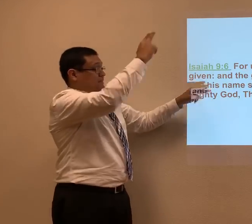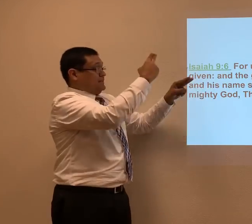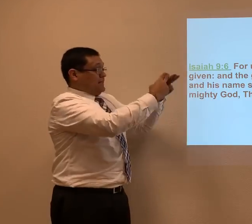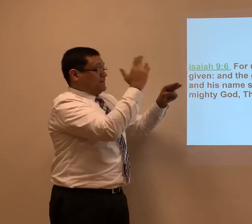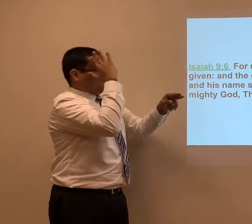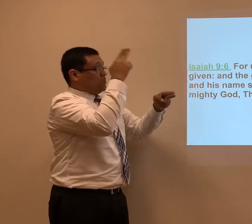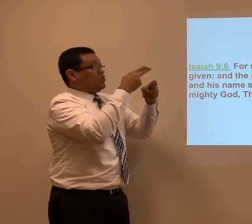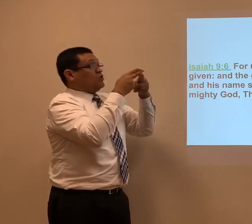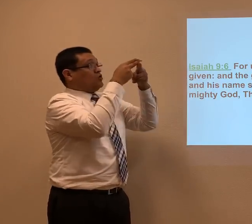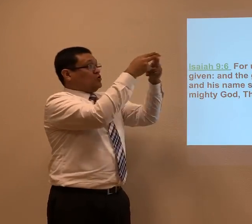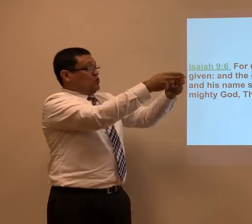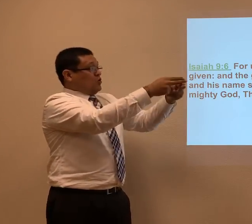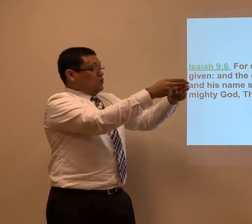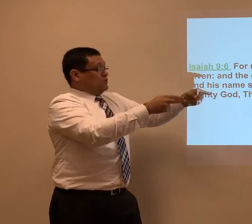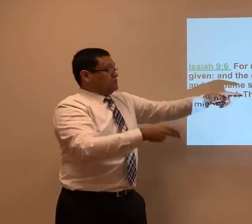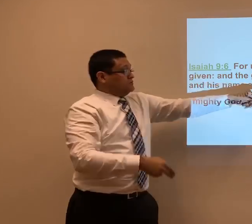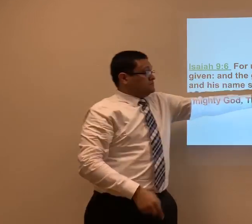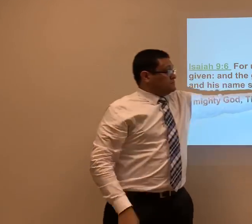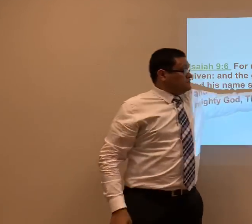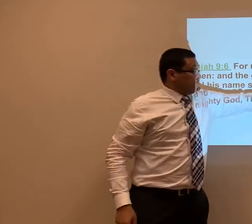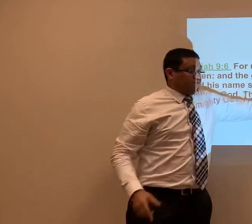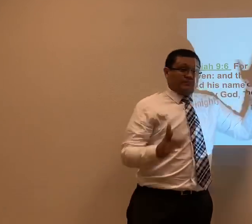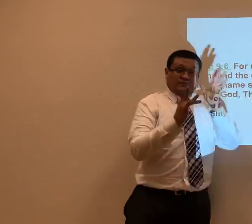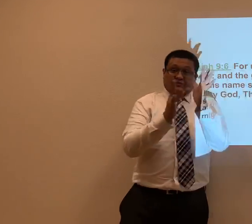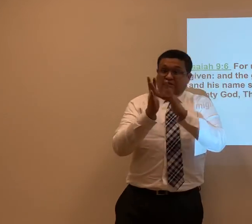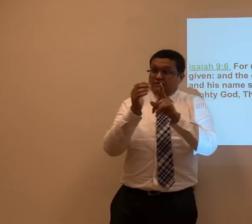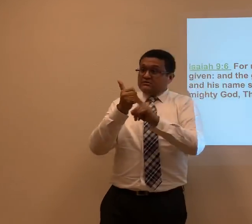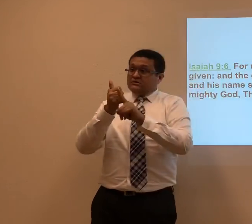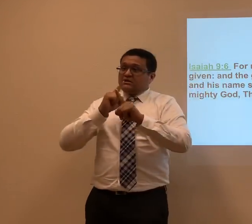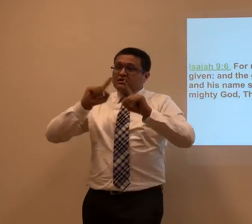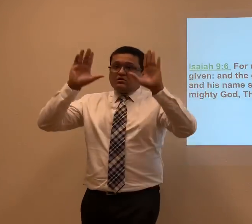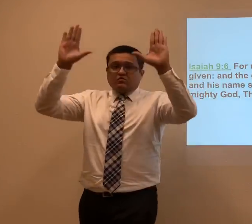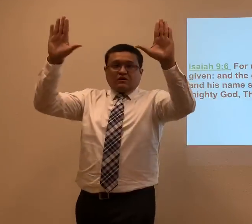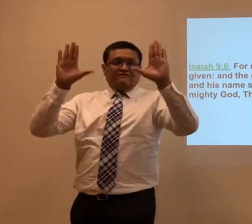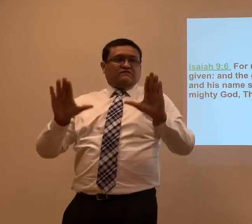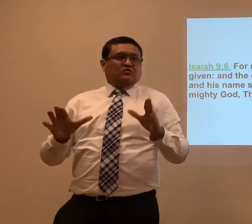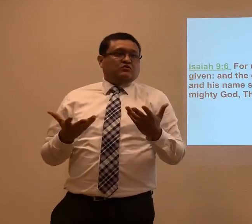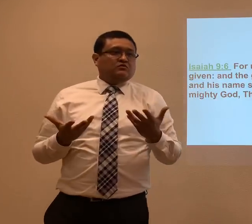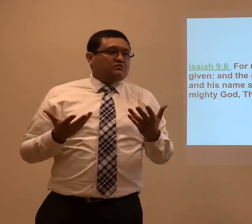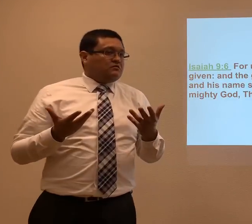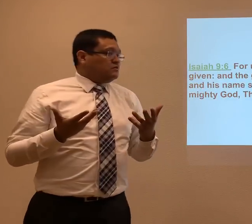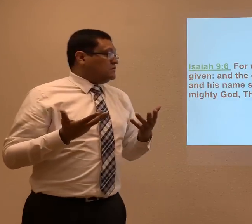and his name shall be called, and this is Jesus. He's wonderful, right?